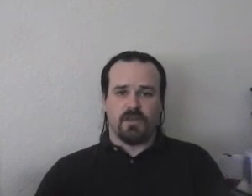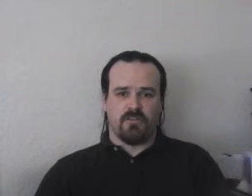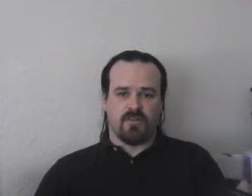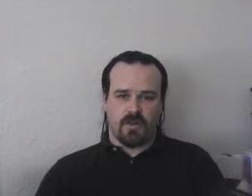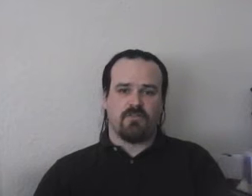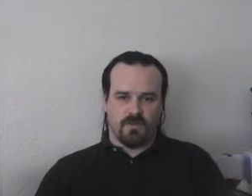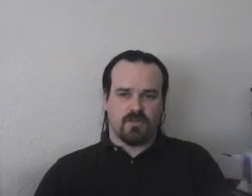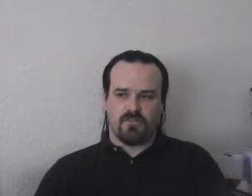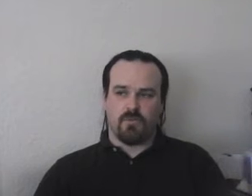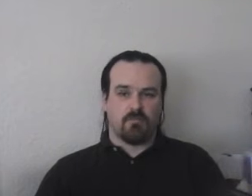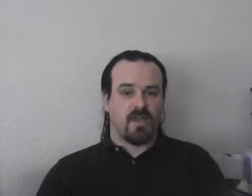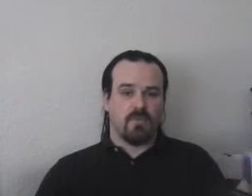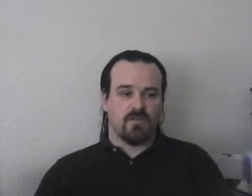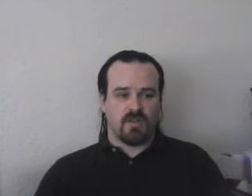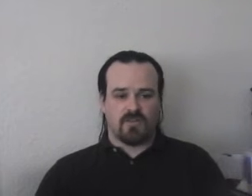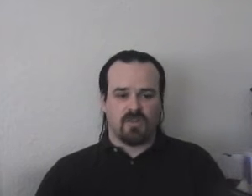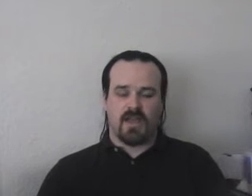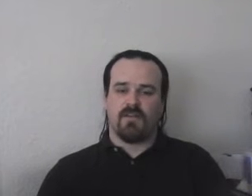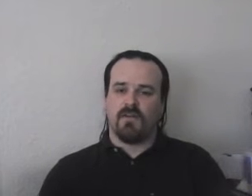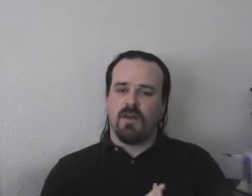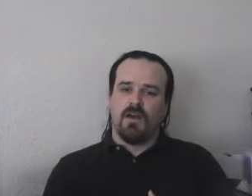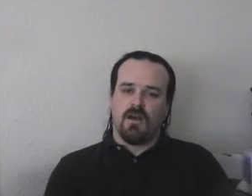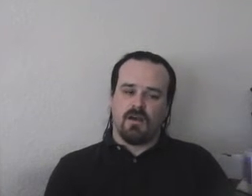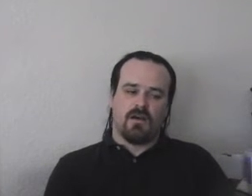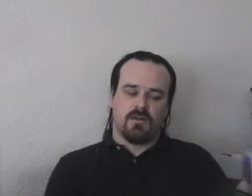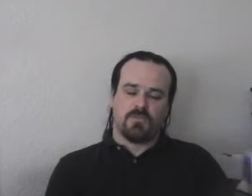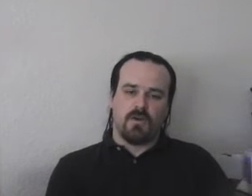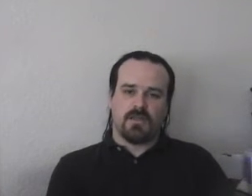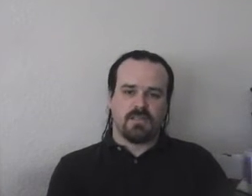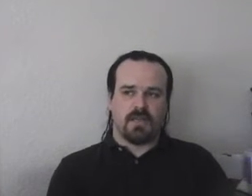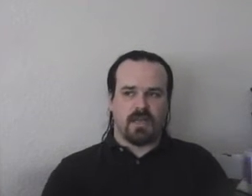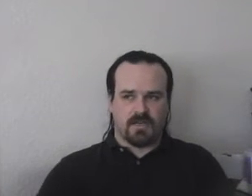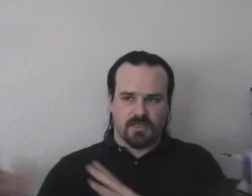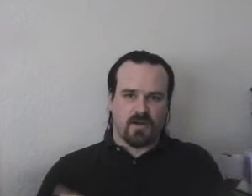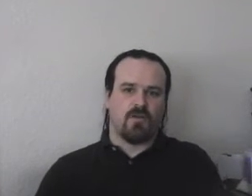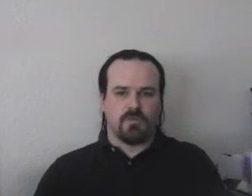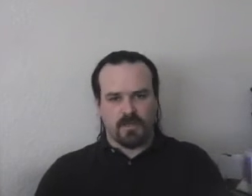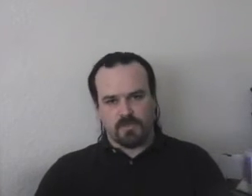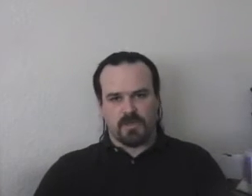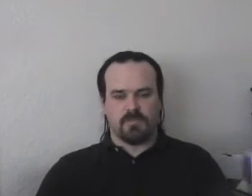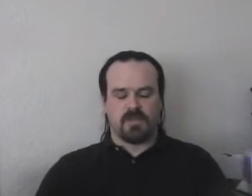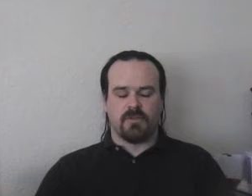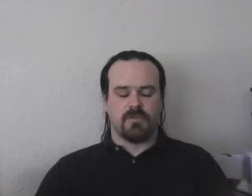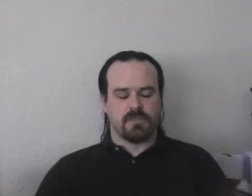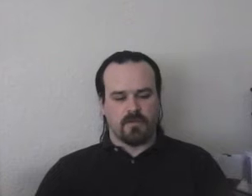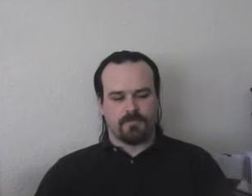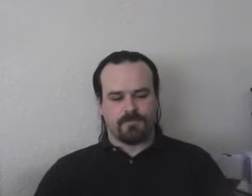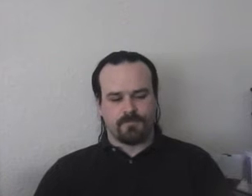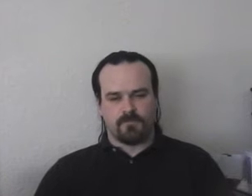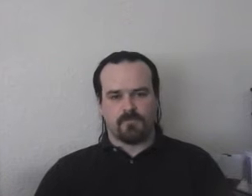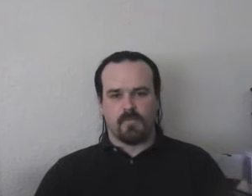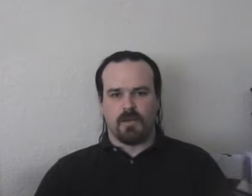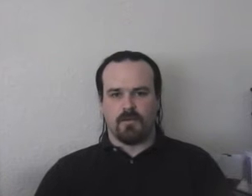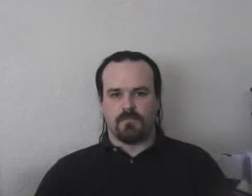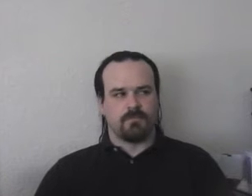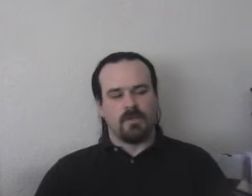to generate funds so that we can pay bills and actually have a small nest egg to actually get our own place when it comes time to do so.